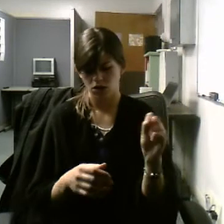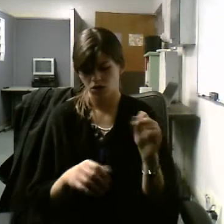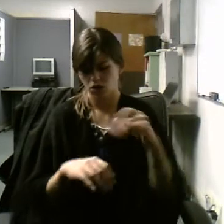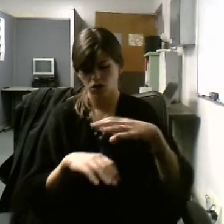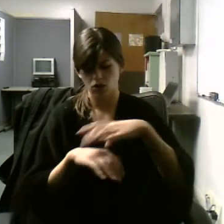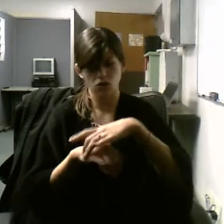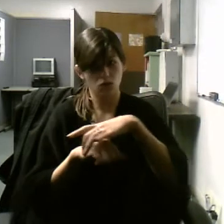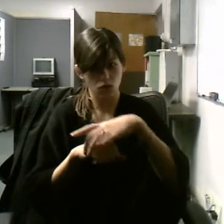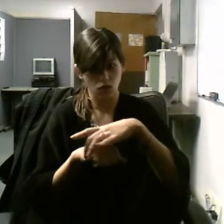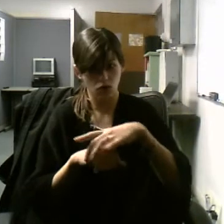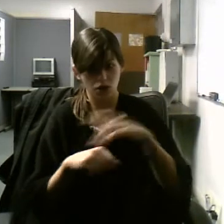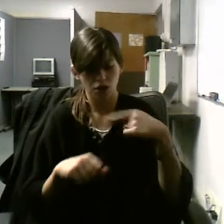deep inside Earth.